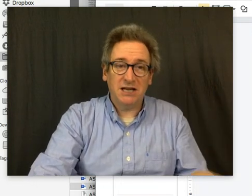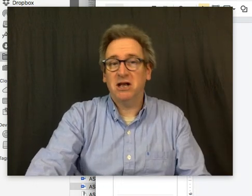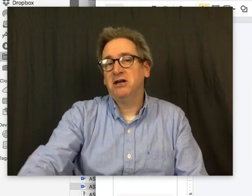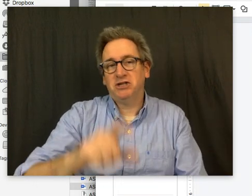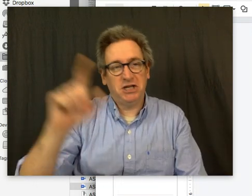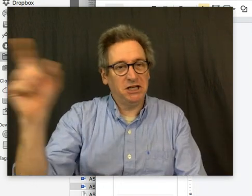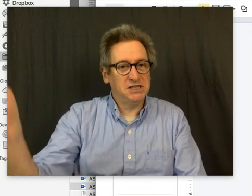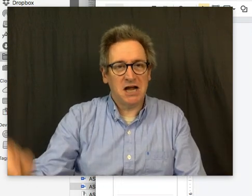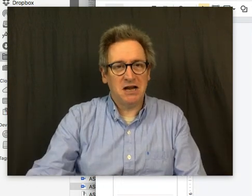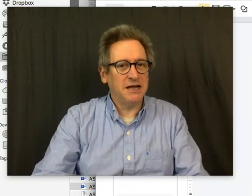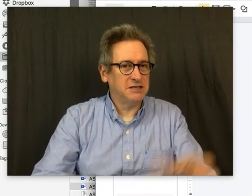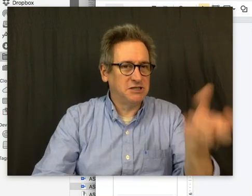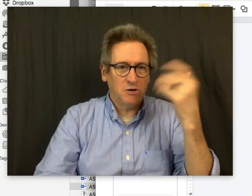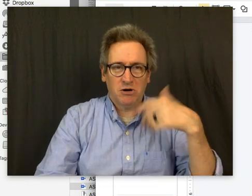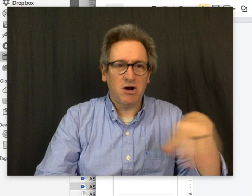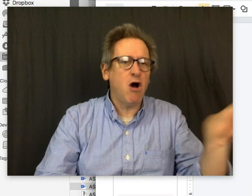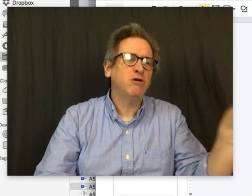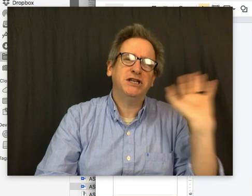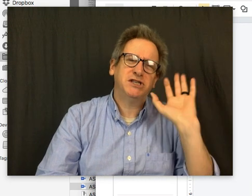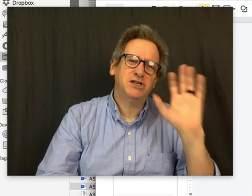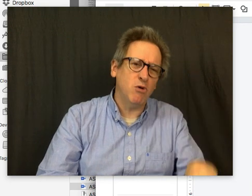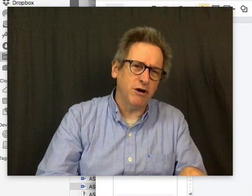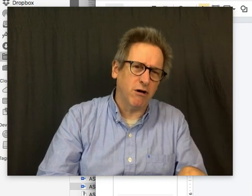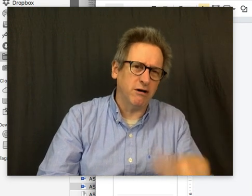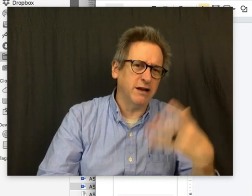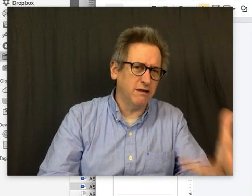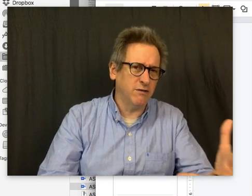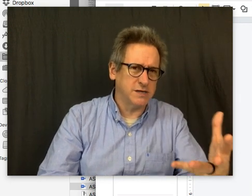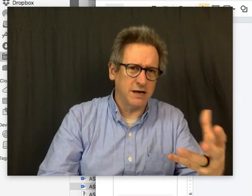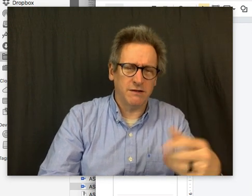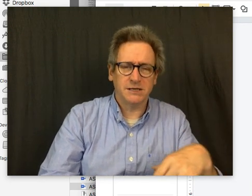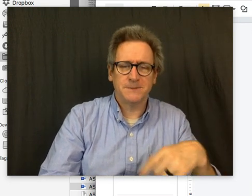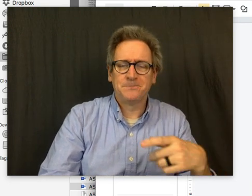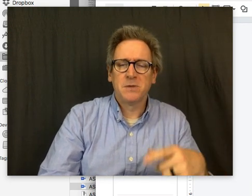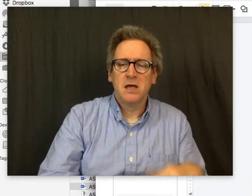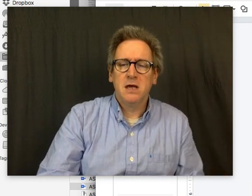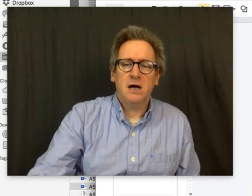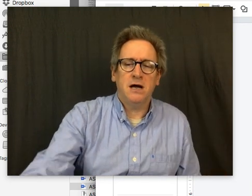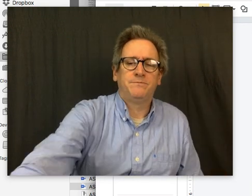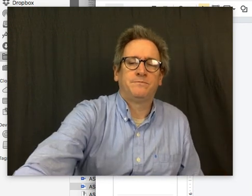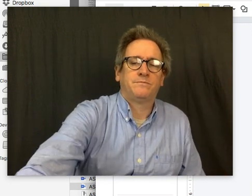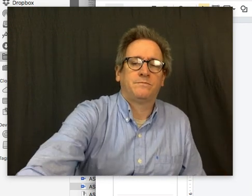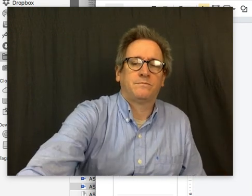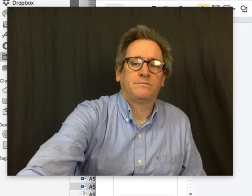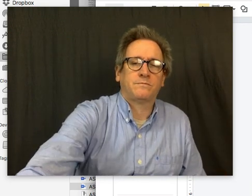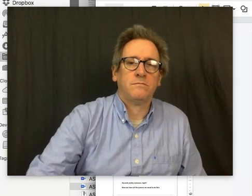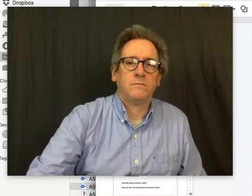mean, she's not nice, or oh, she's so good-hearted, those kind of things.